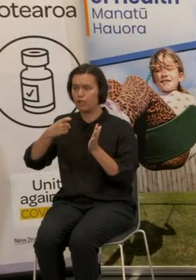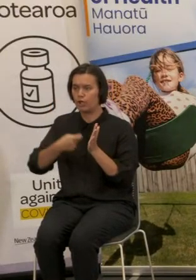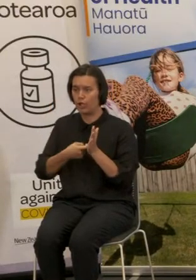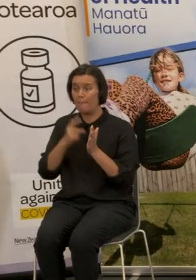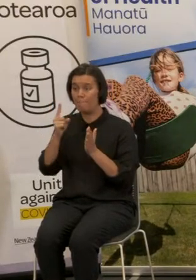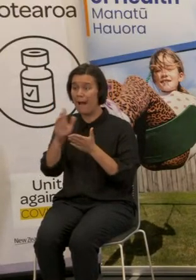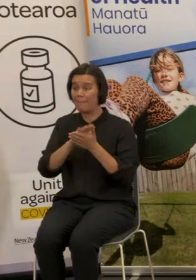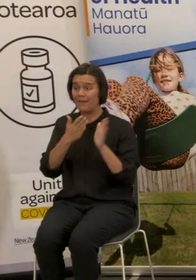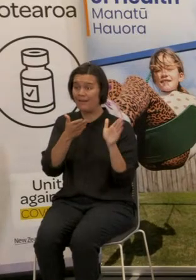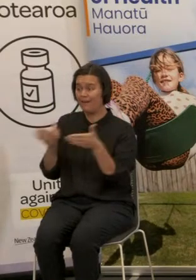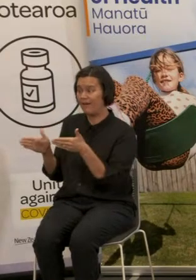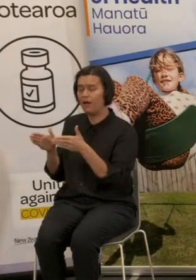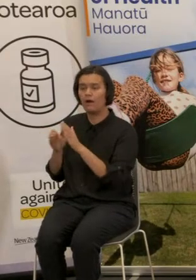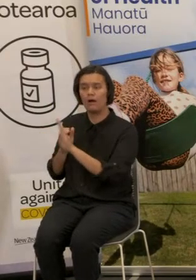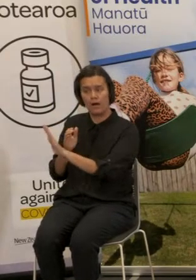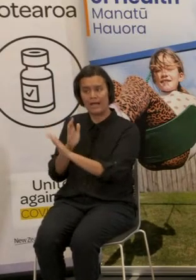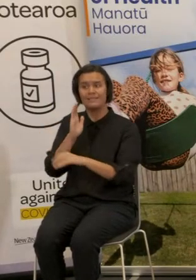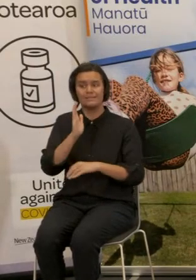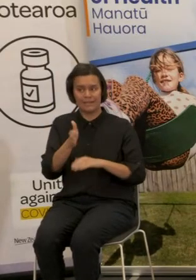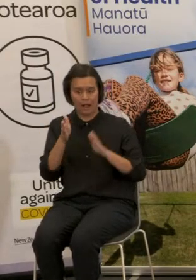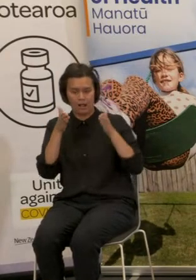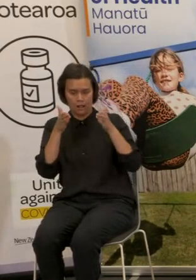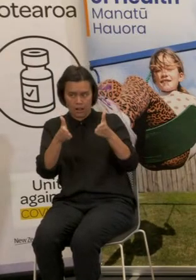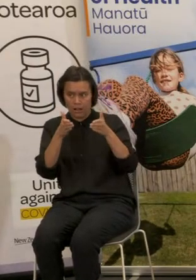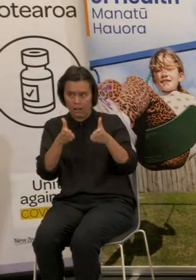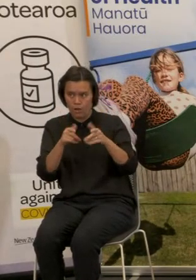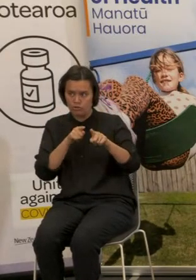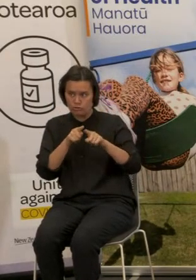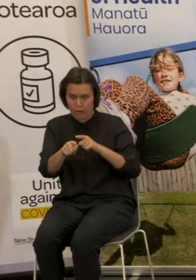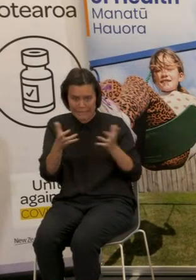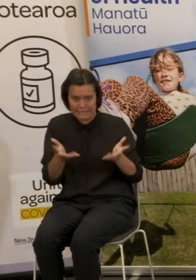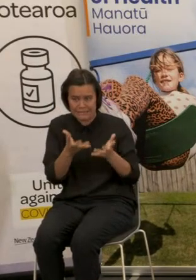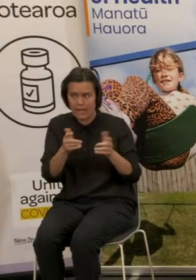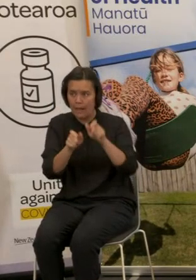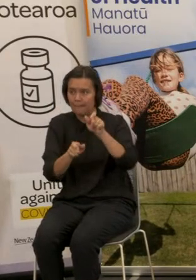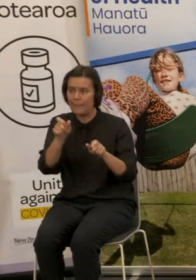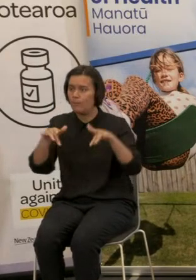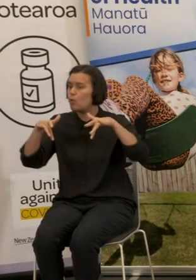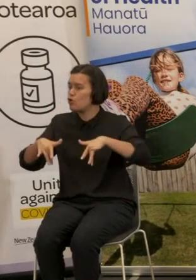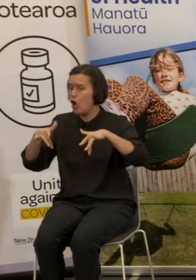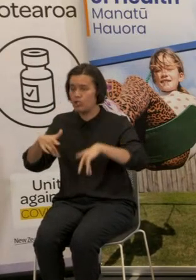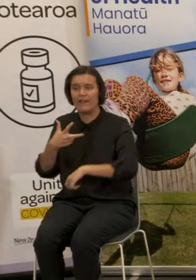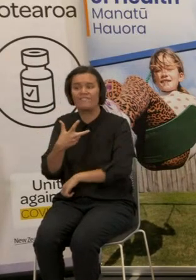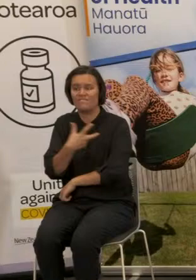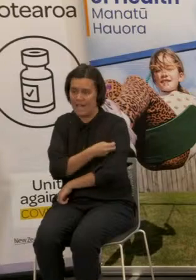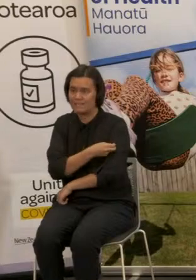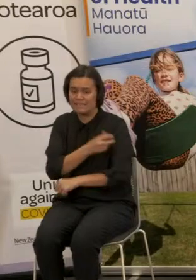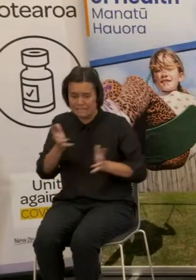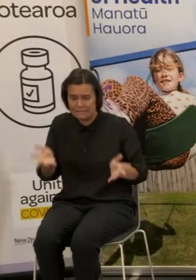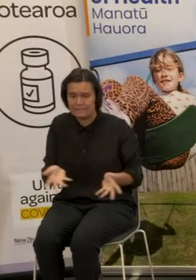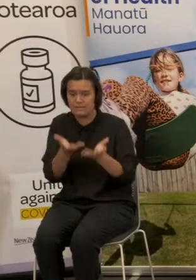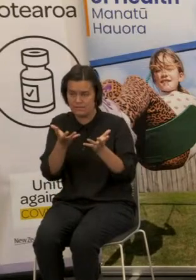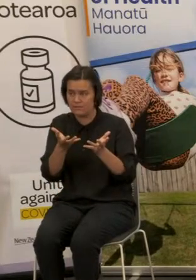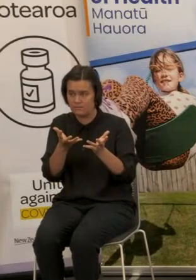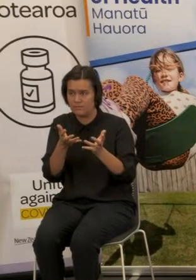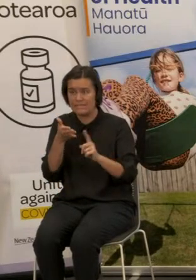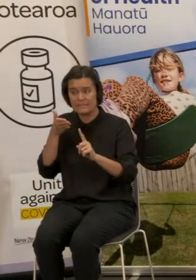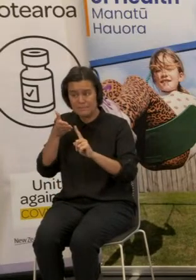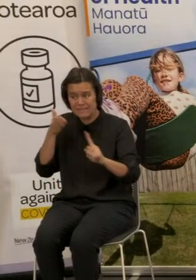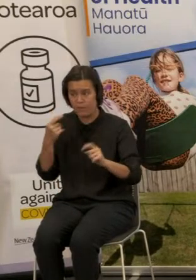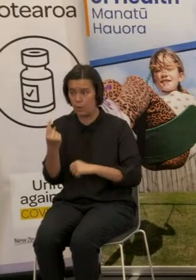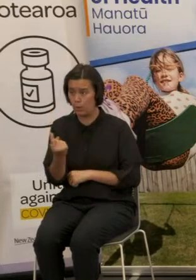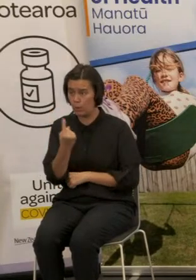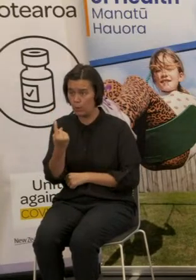that as many people as possible, including in our vulnerable communities, in fact particularly in our vulnerable communities, get 2